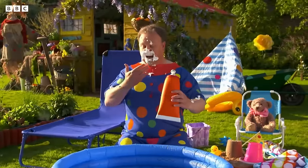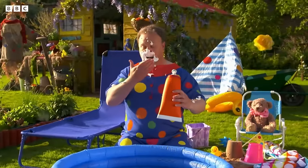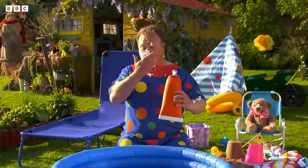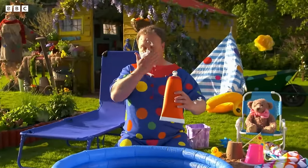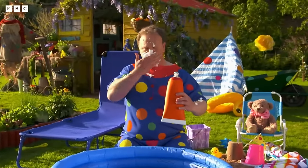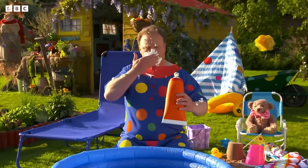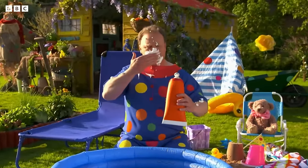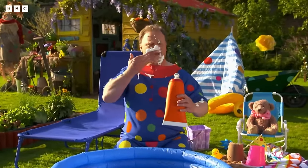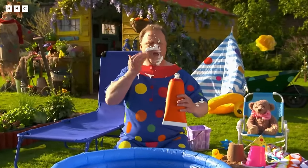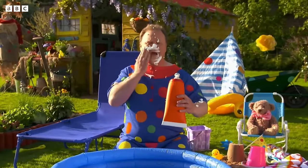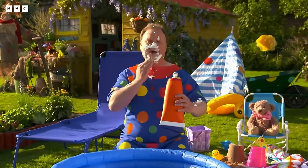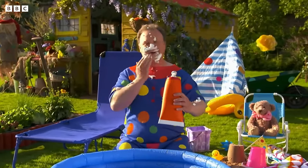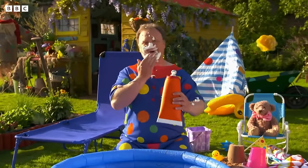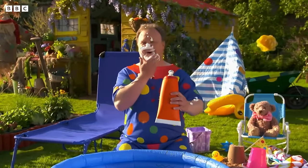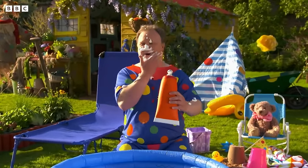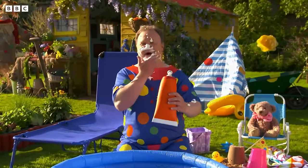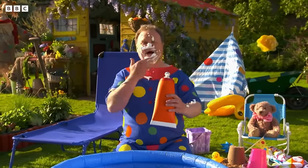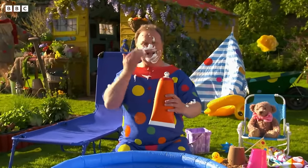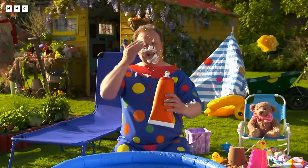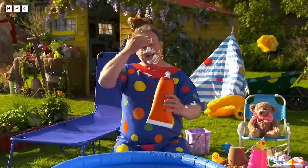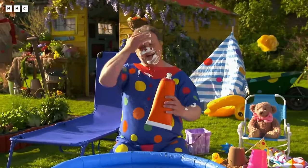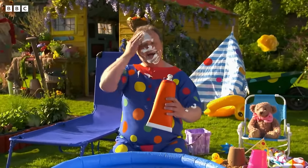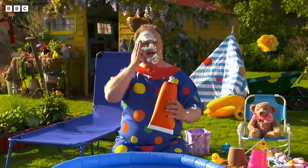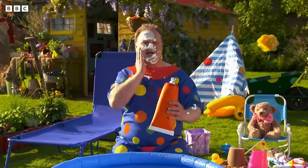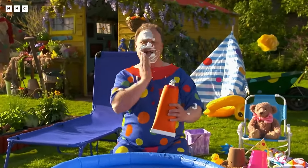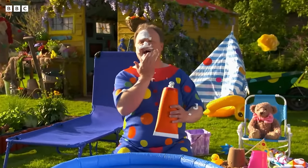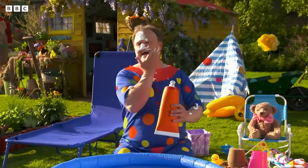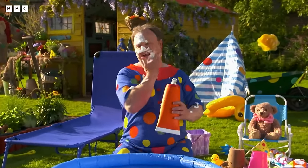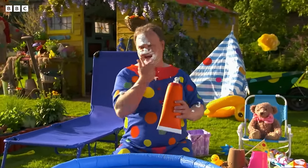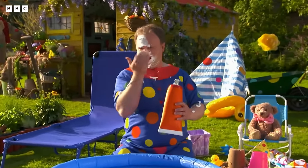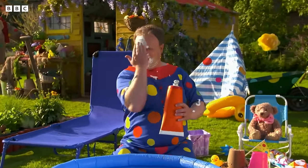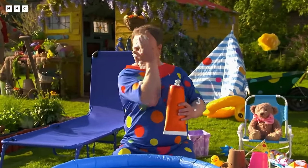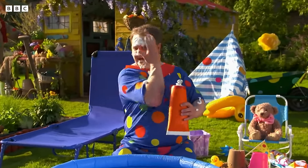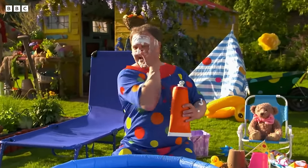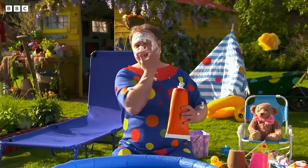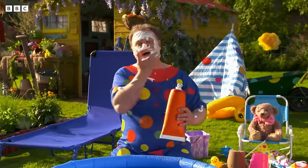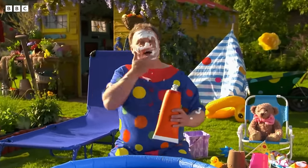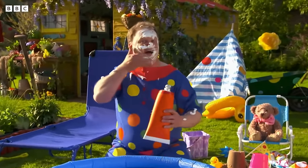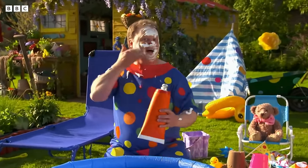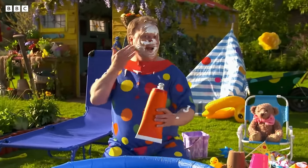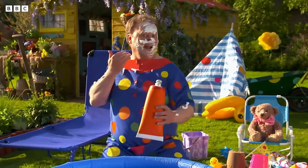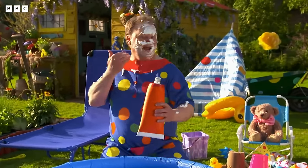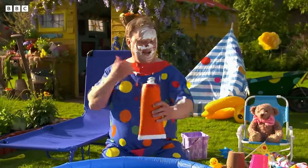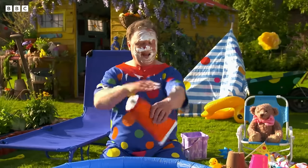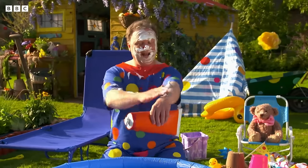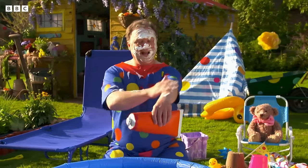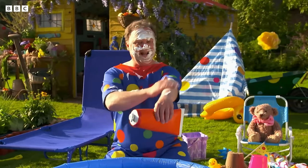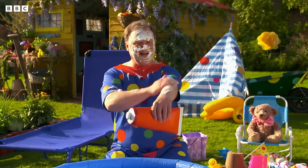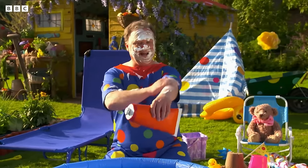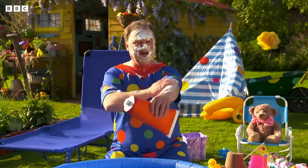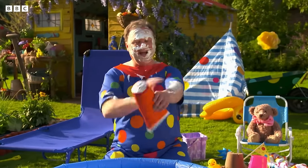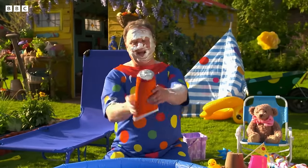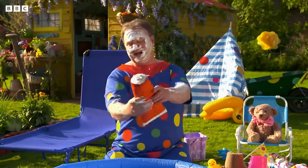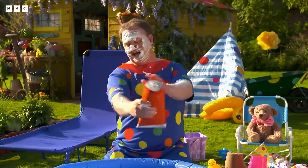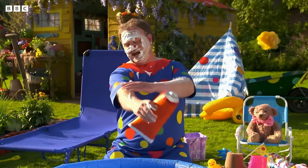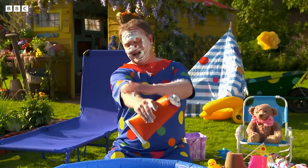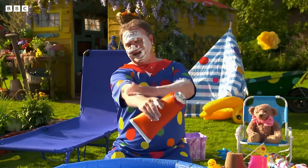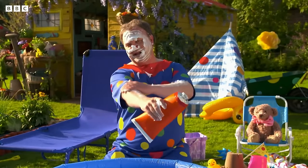la-da-day. Oh, quick! Rub it in, Mr. Tumble! La-da-day, la-da-day, la-da-day,